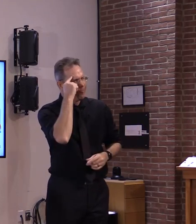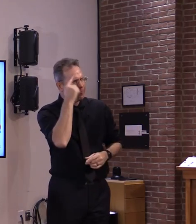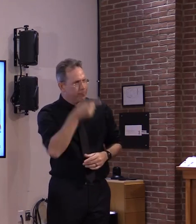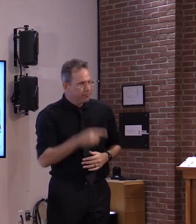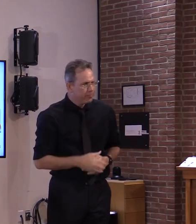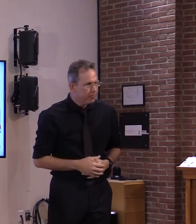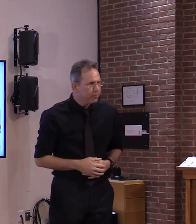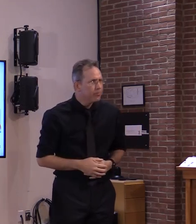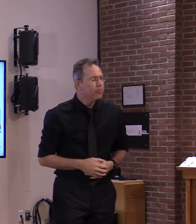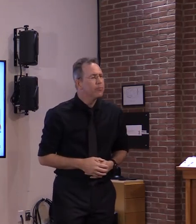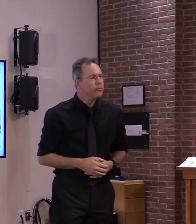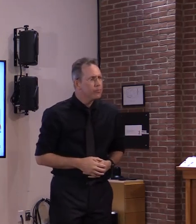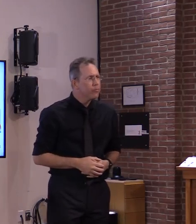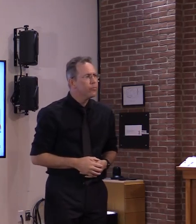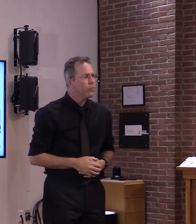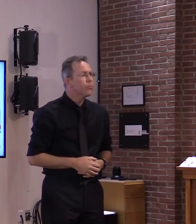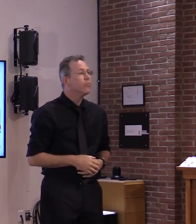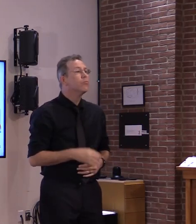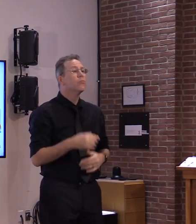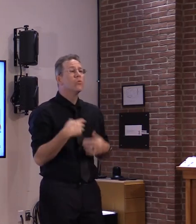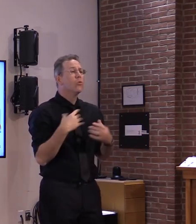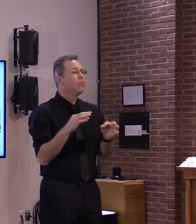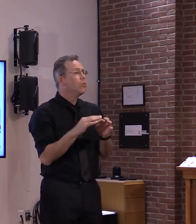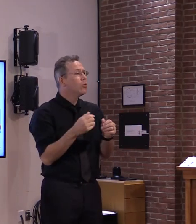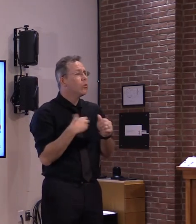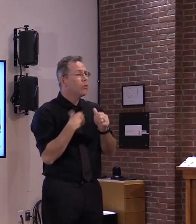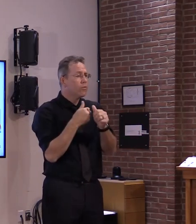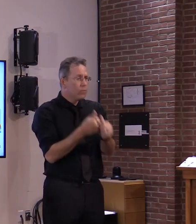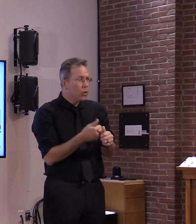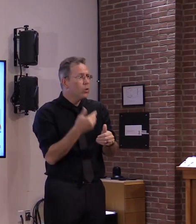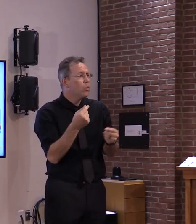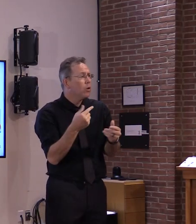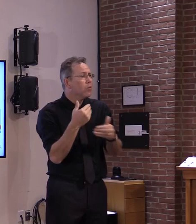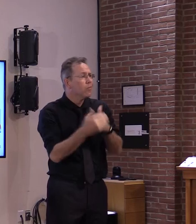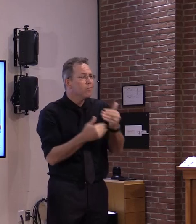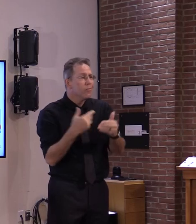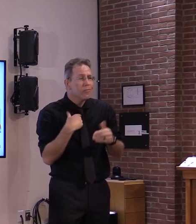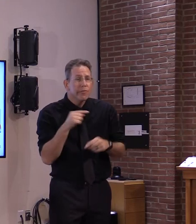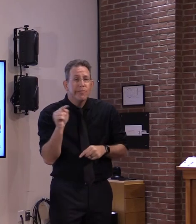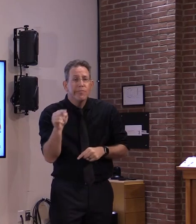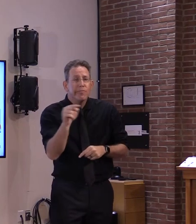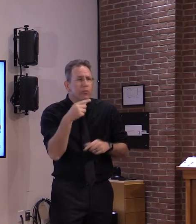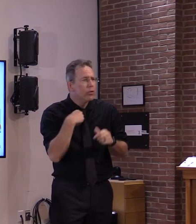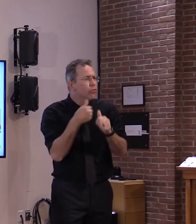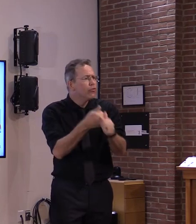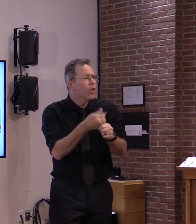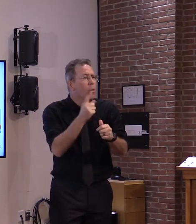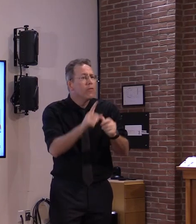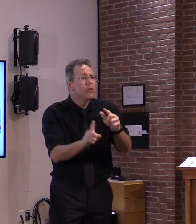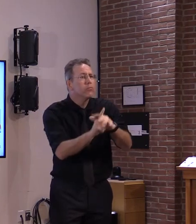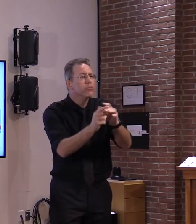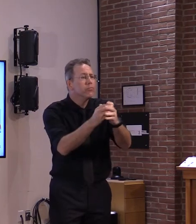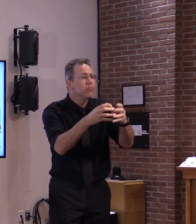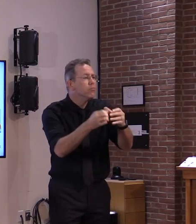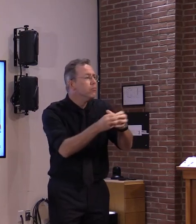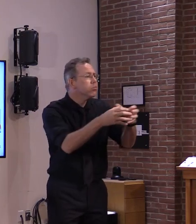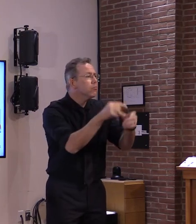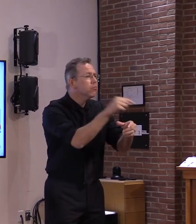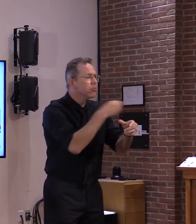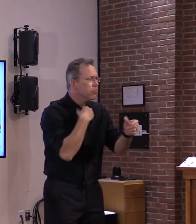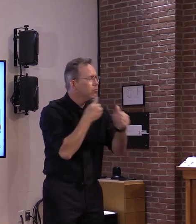So we're following numerous outbreaks and situations at this time more than ever before.